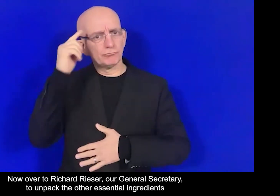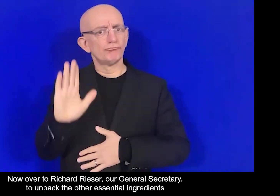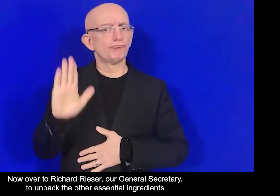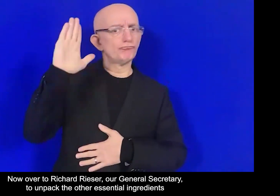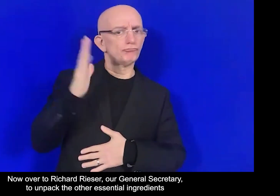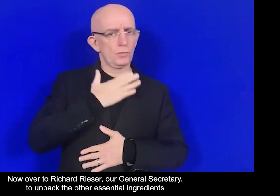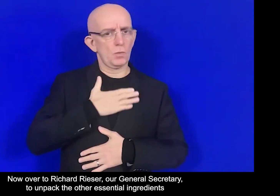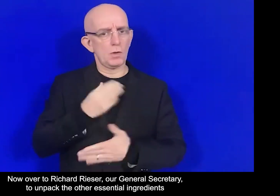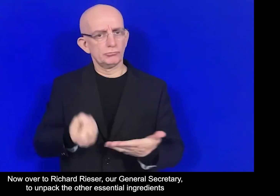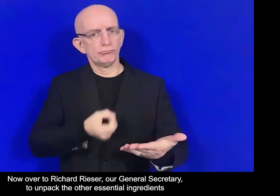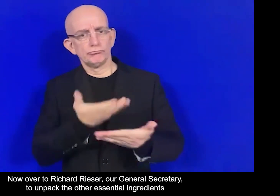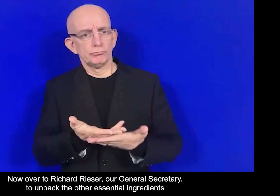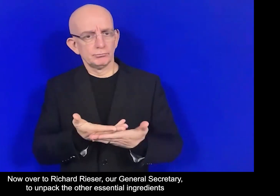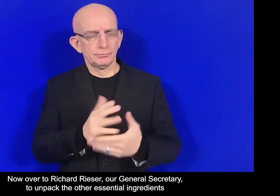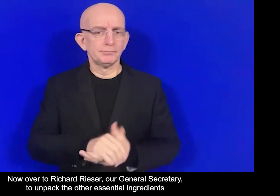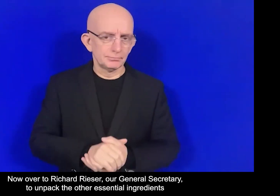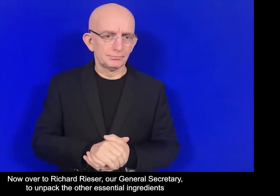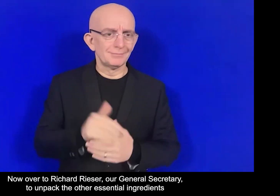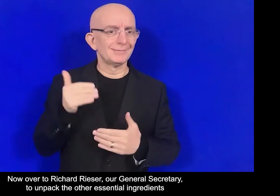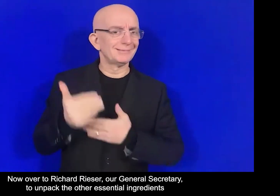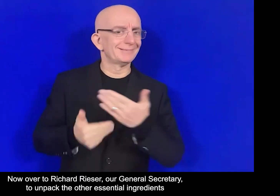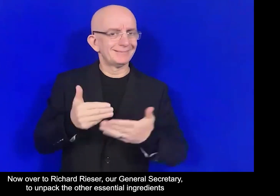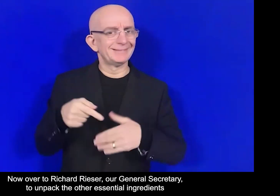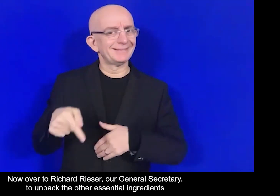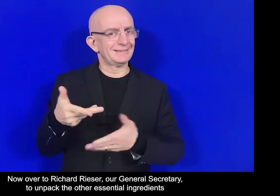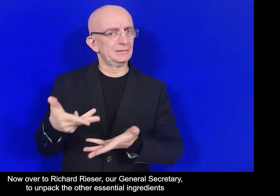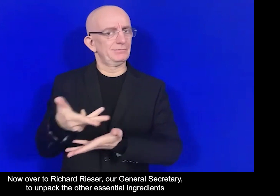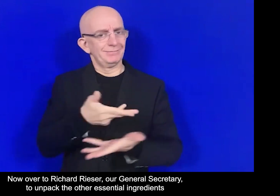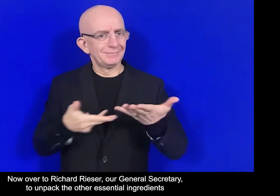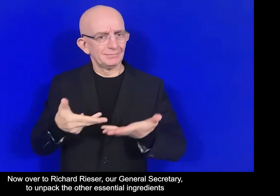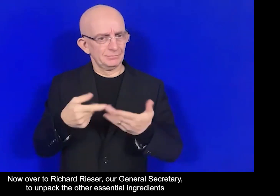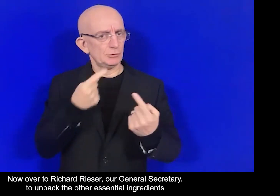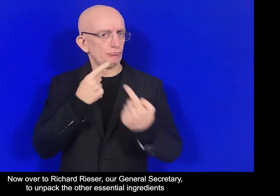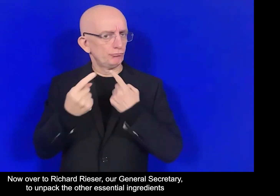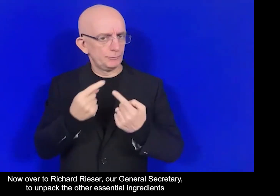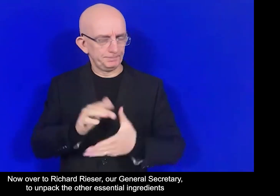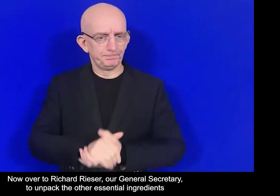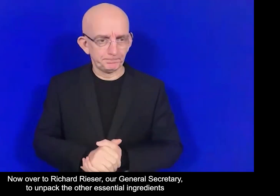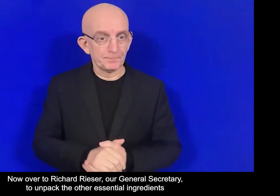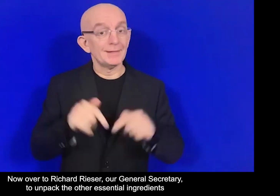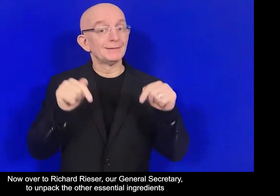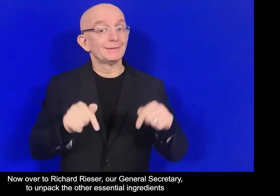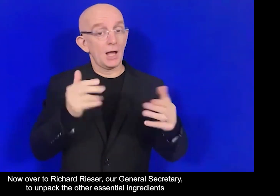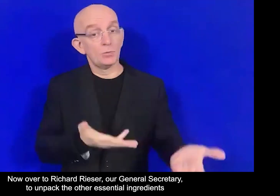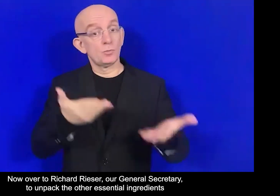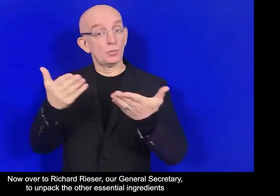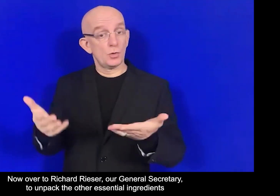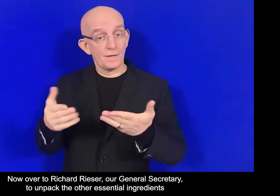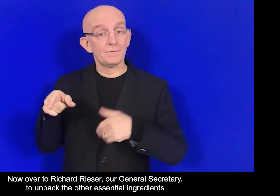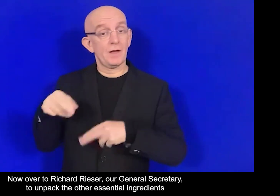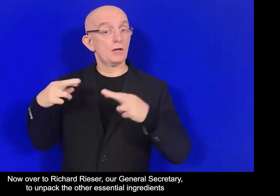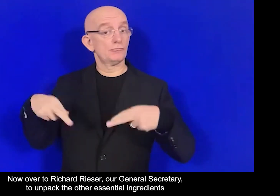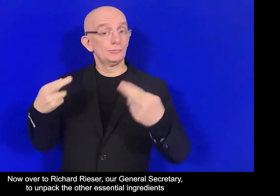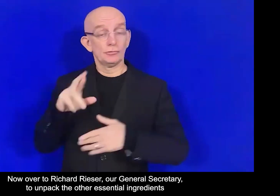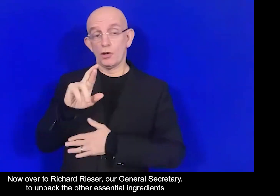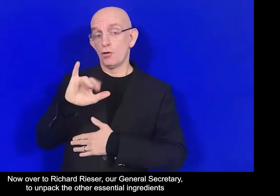Now over to Richard, our Reeser, our General Secretary, to unpack the